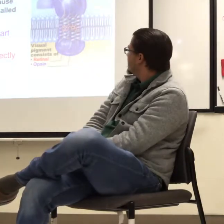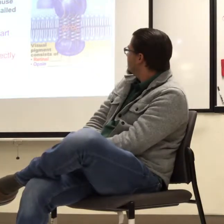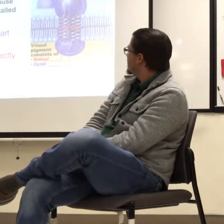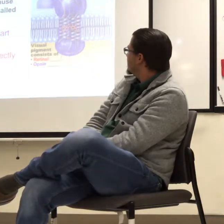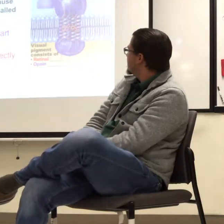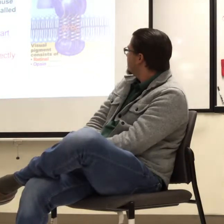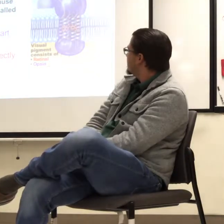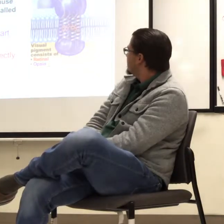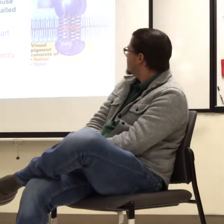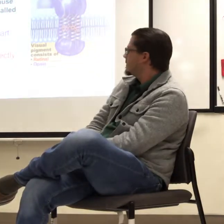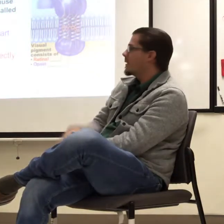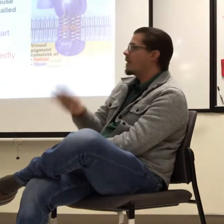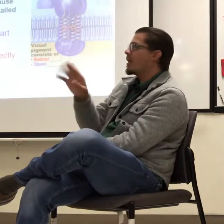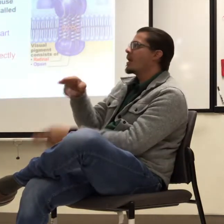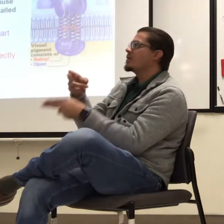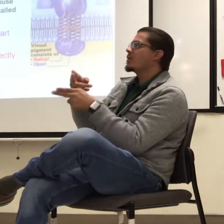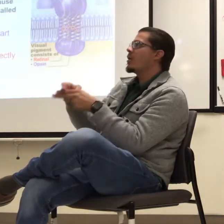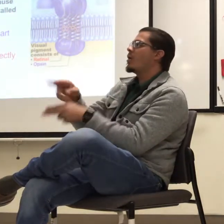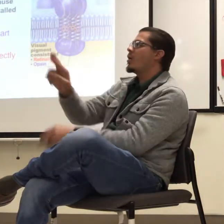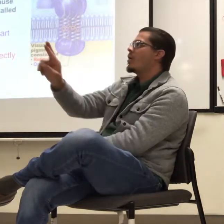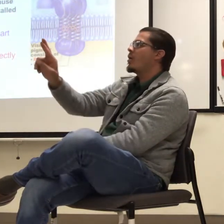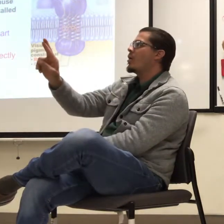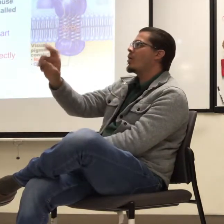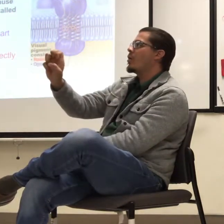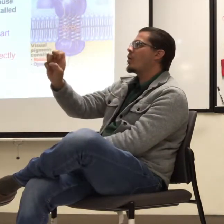that is called retinal.